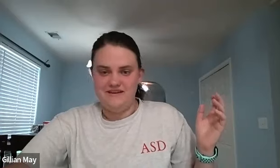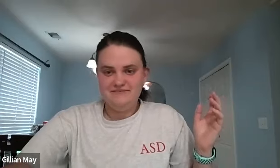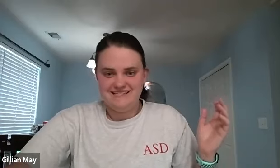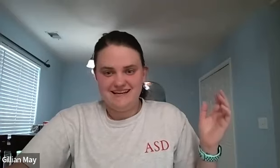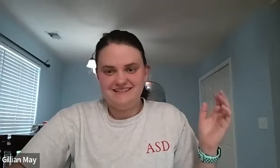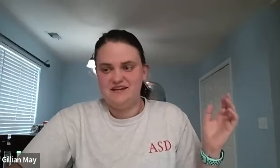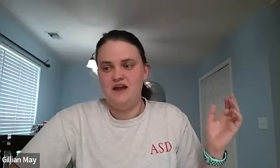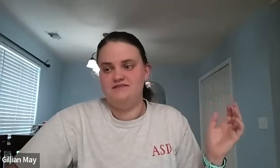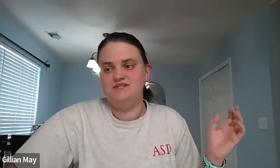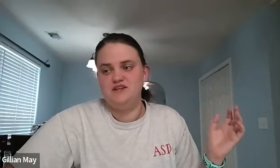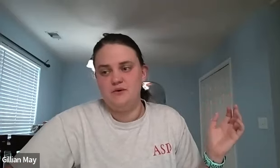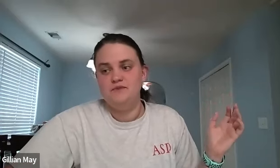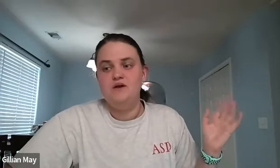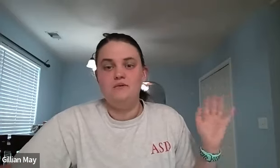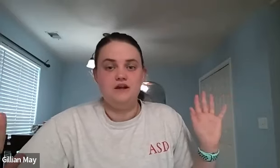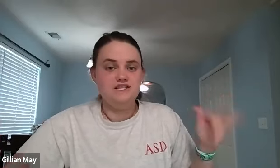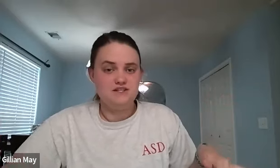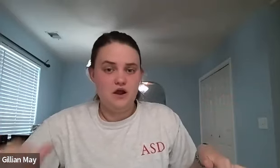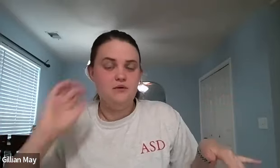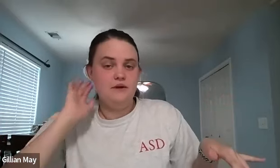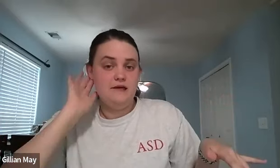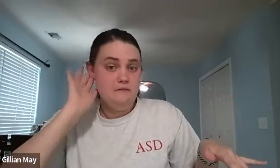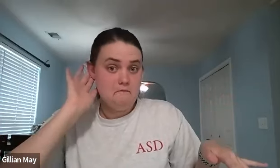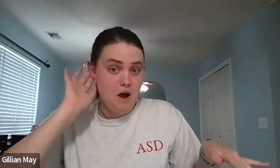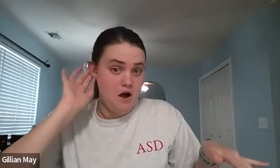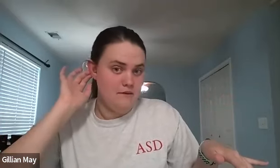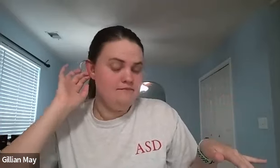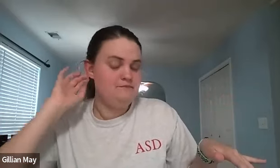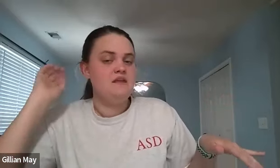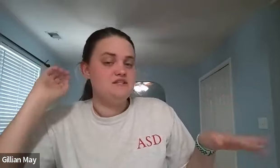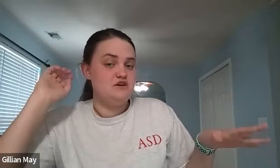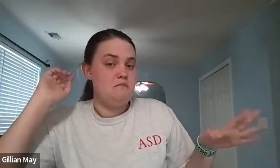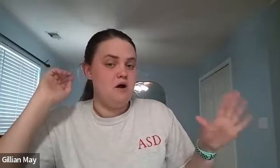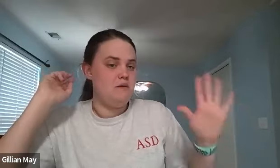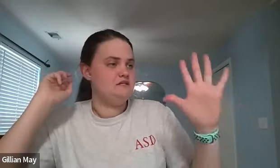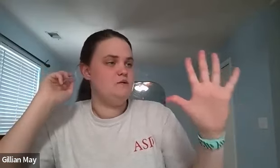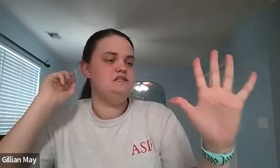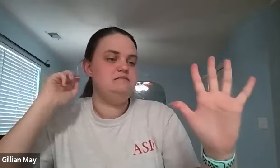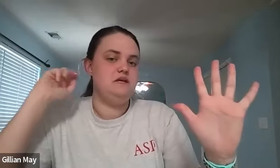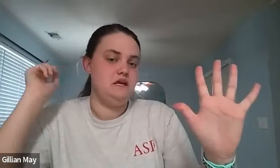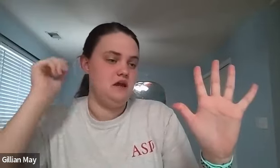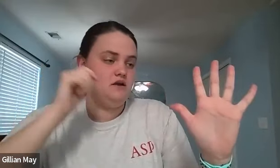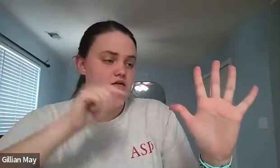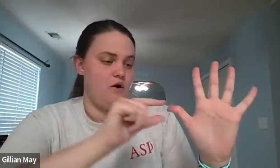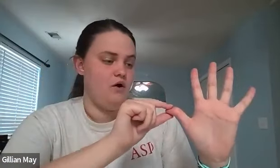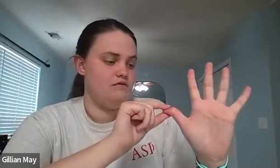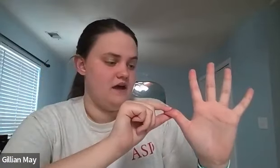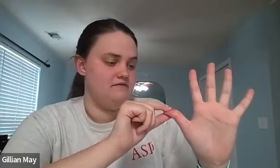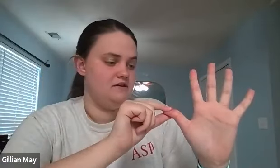family signs. Okay, so we're gonna start with mom. So mom is going to be all 5 fingers